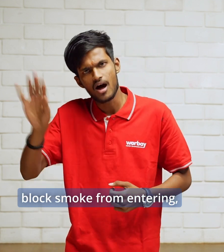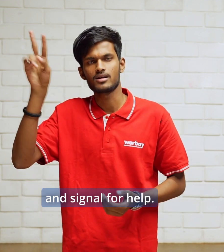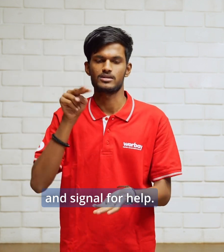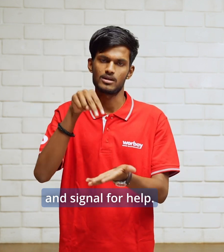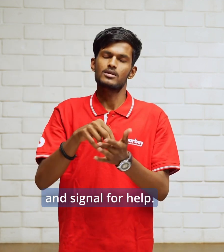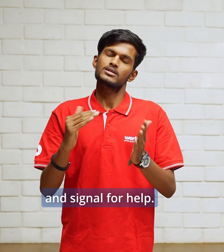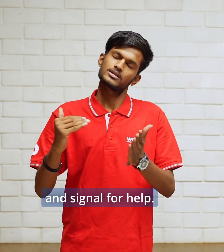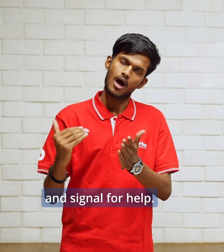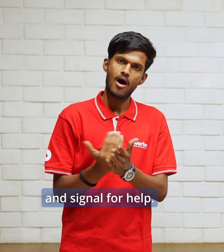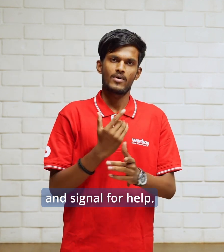and signal for help.